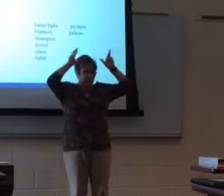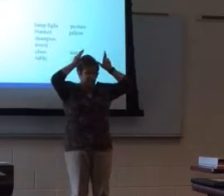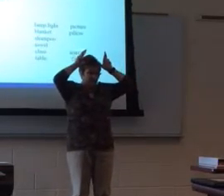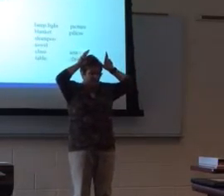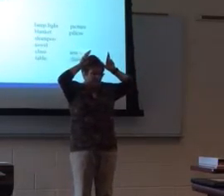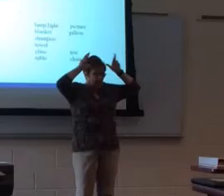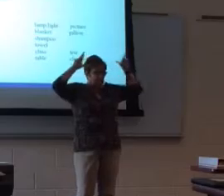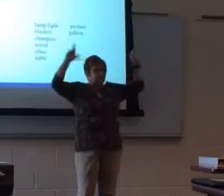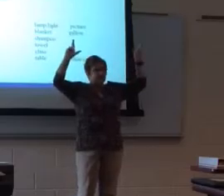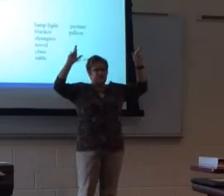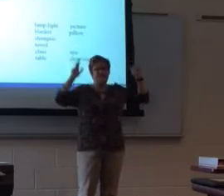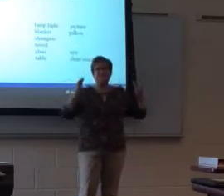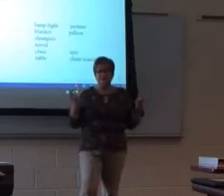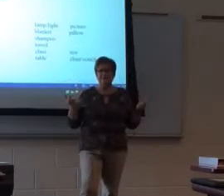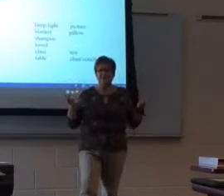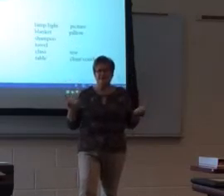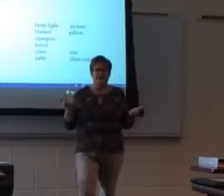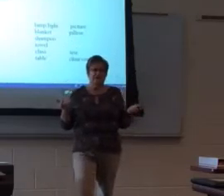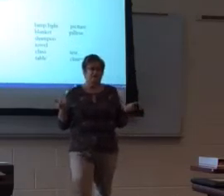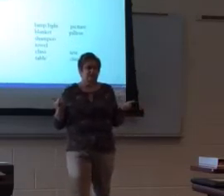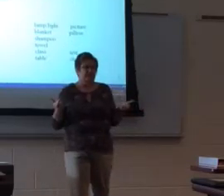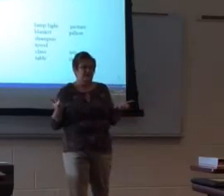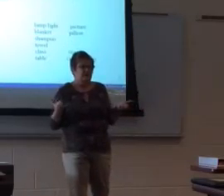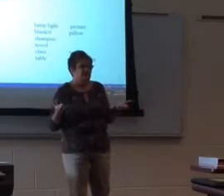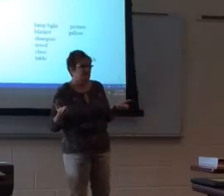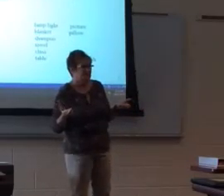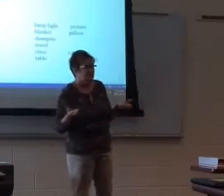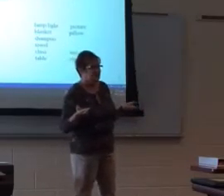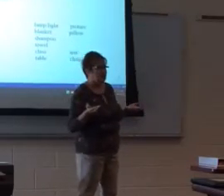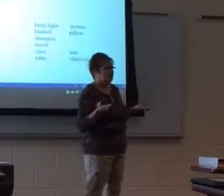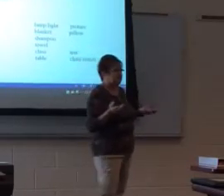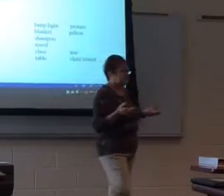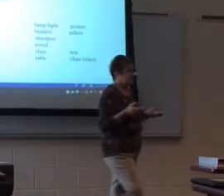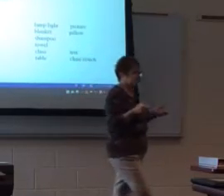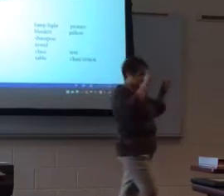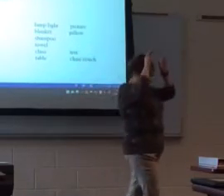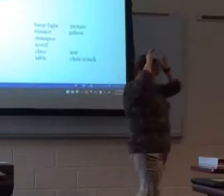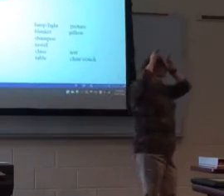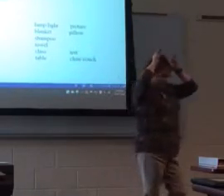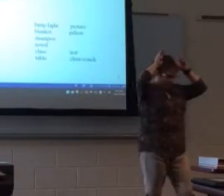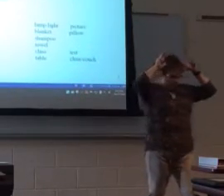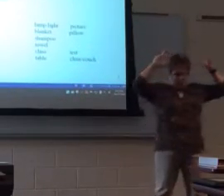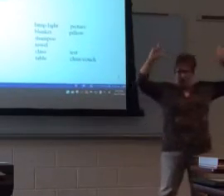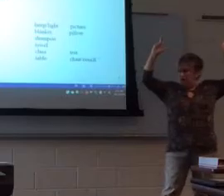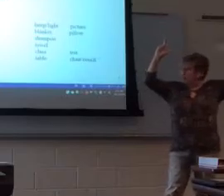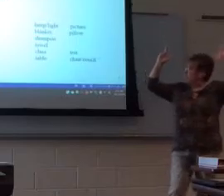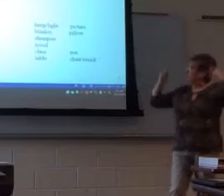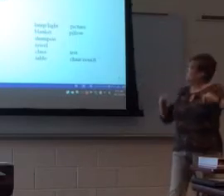R, reindeer. Just to specify that it's reindeer, okay, rather than just deer. The R for